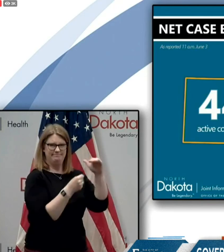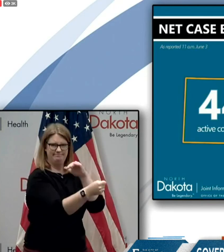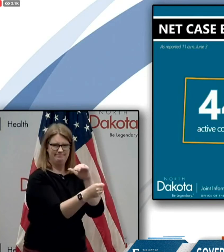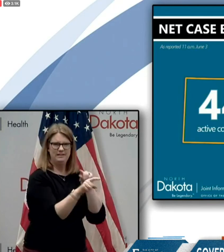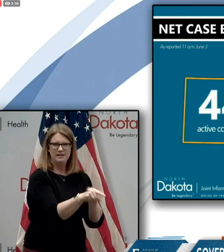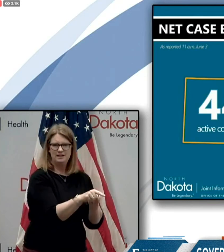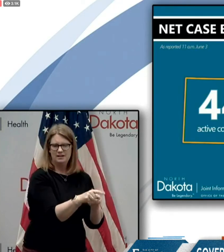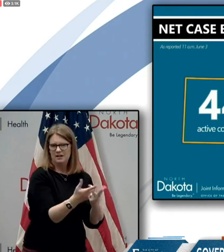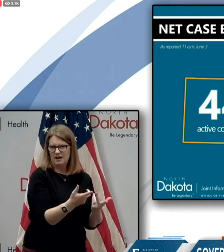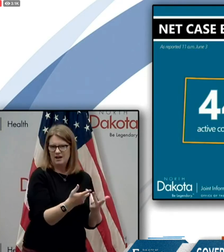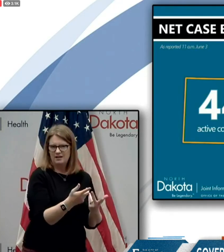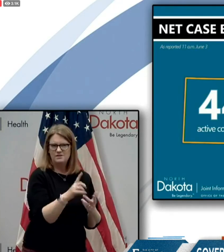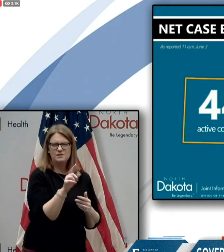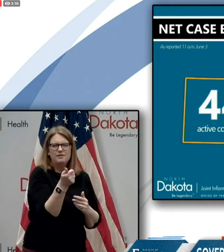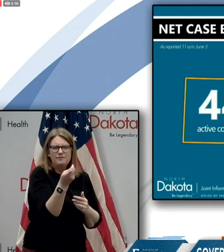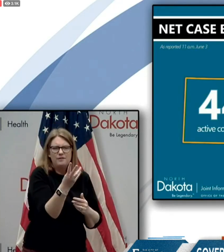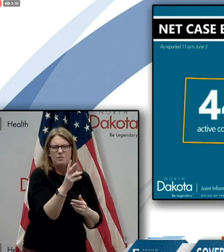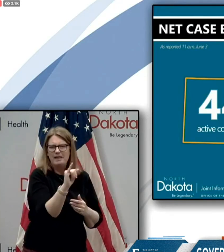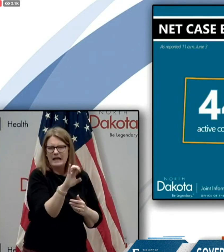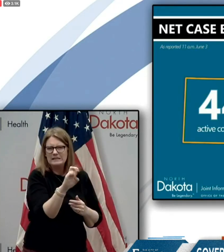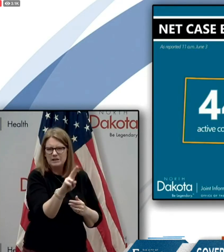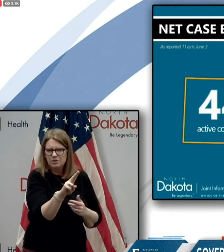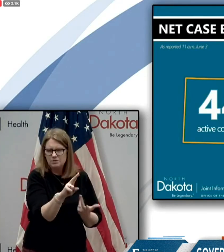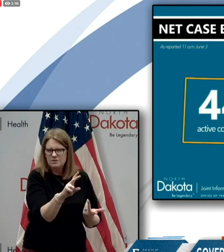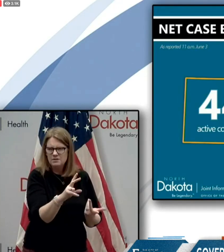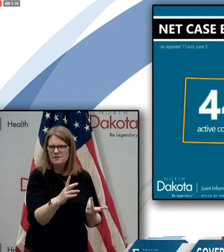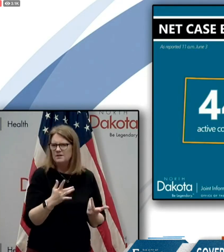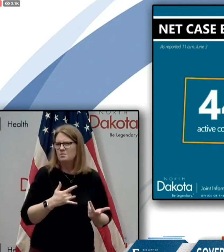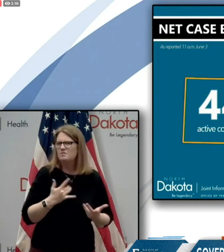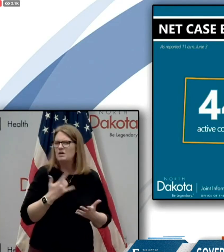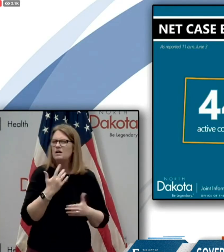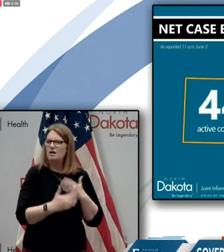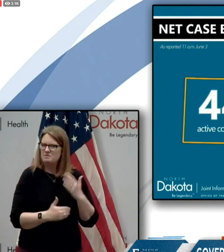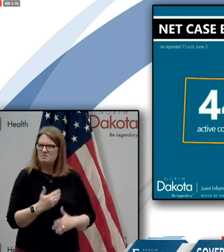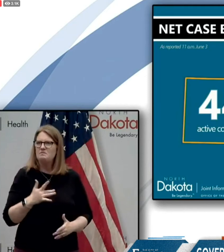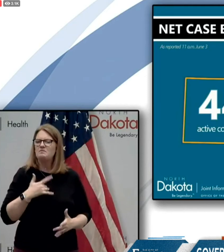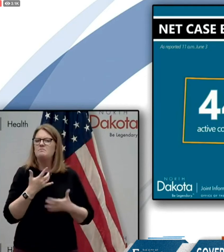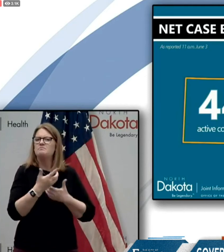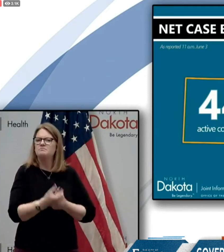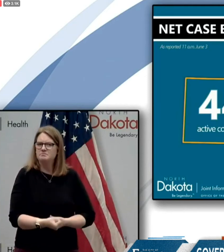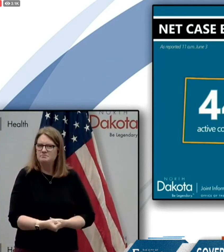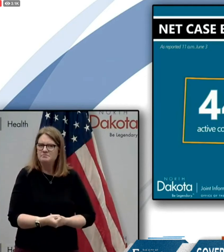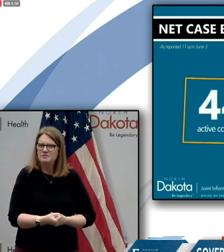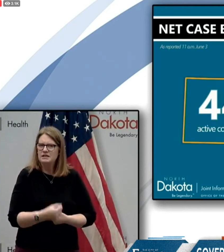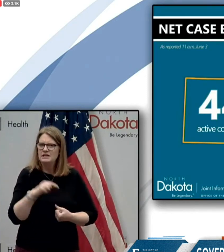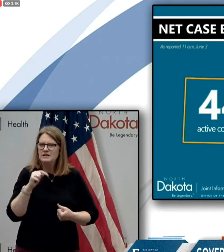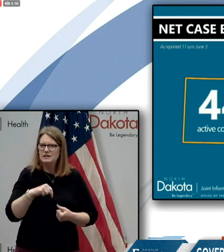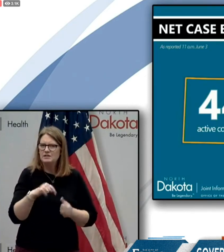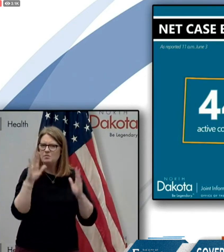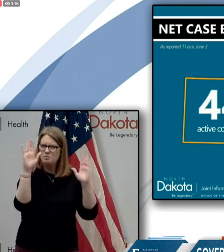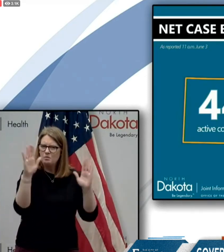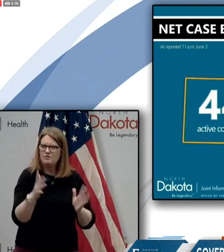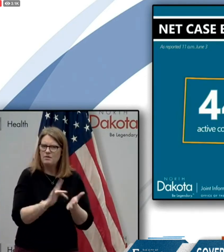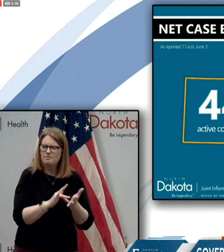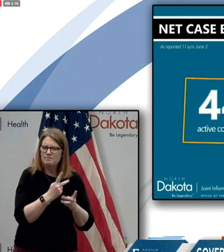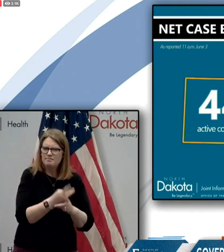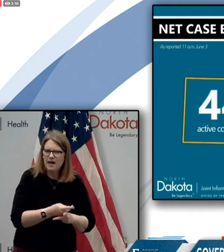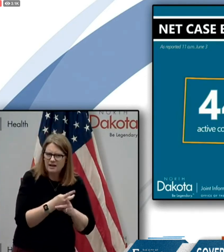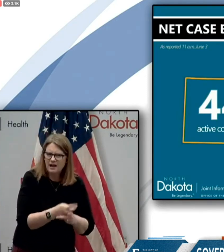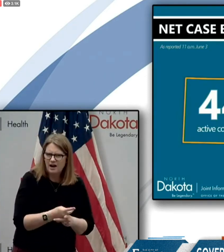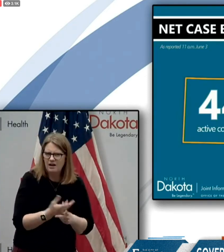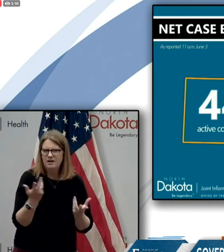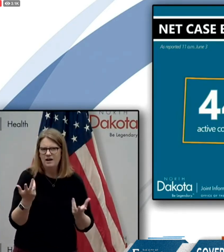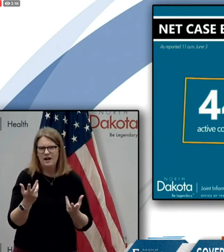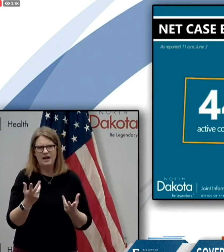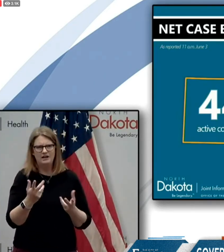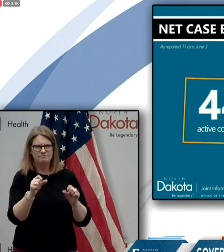with confidence and optimism because we have great medical care in our state, and we have the capacity, plenty of capacity